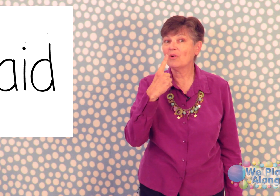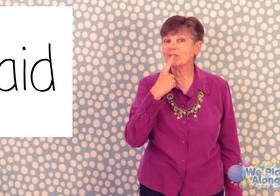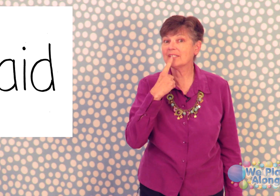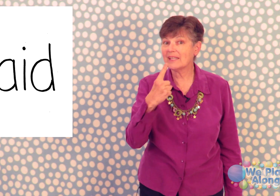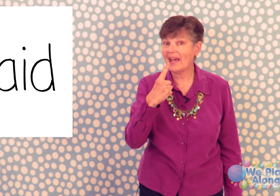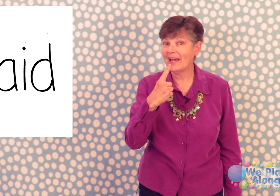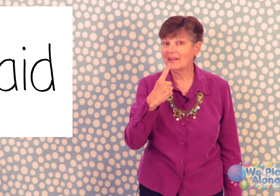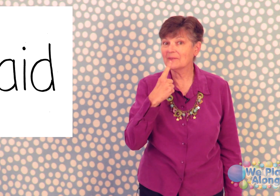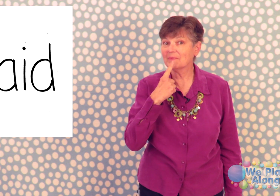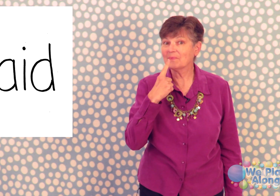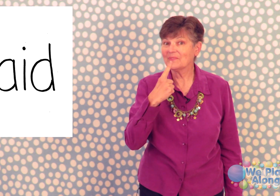or said.